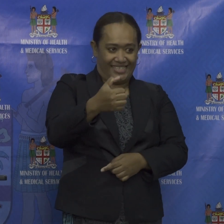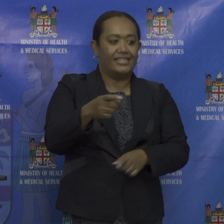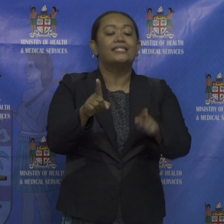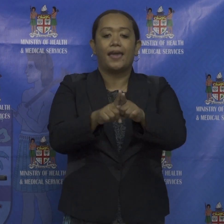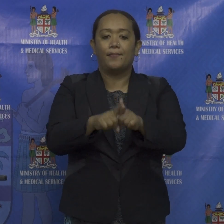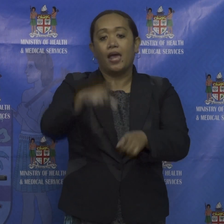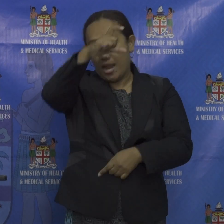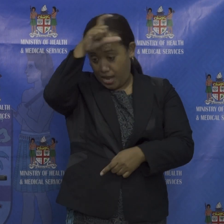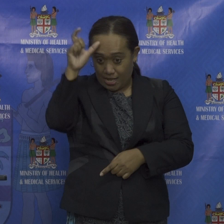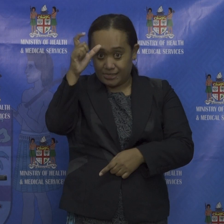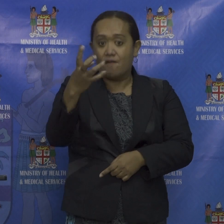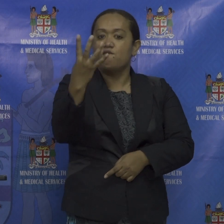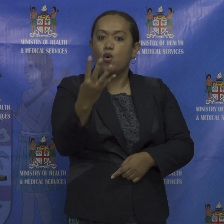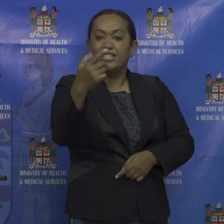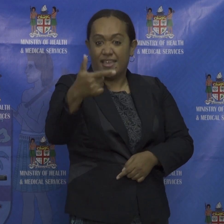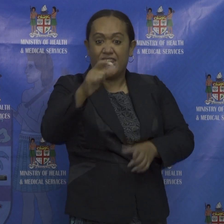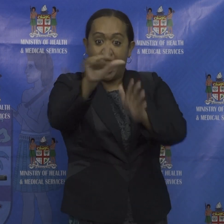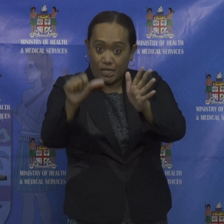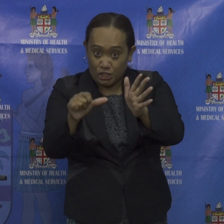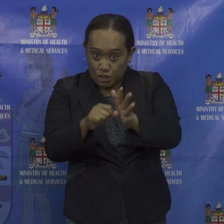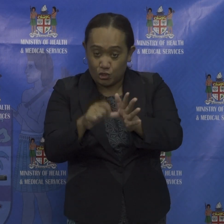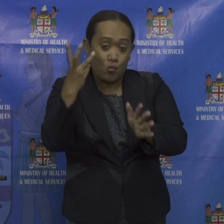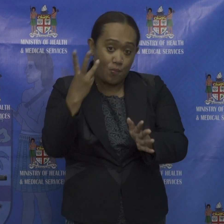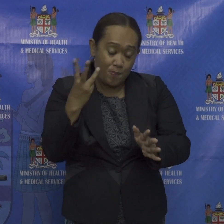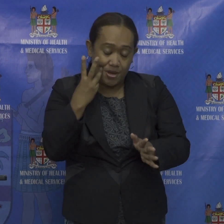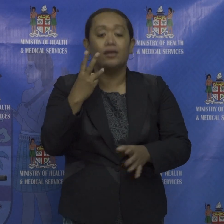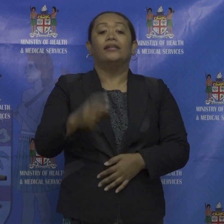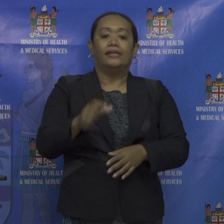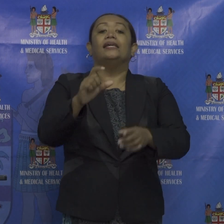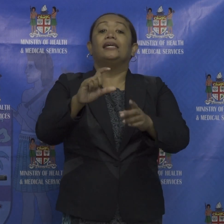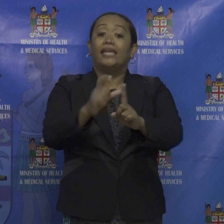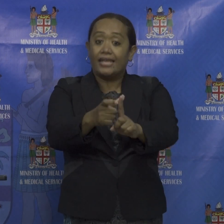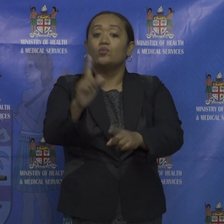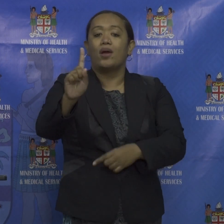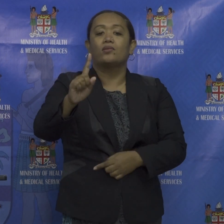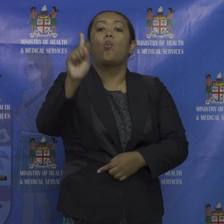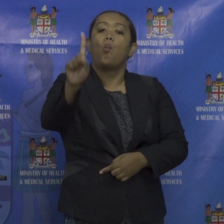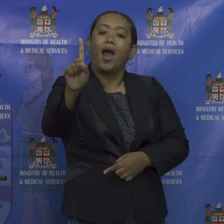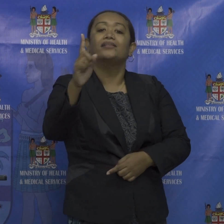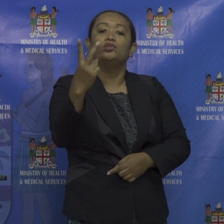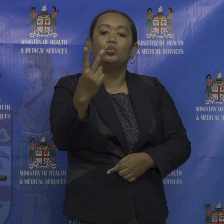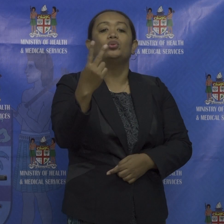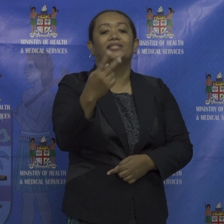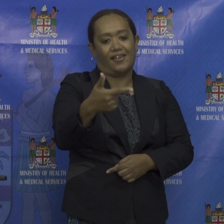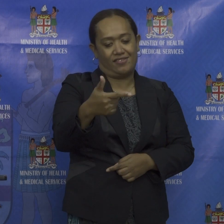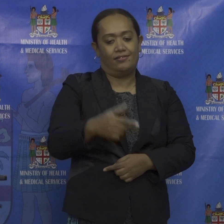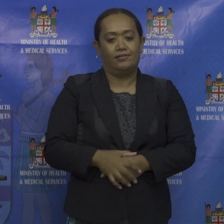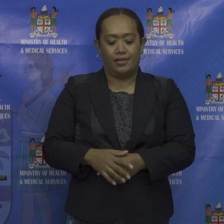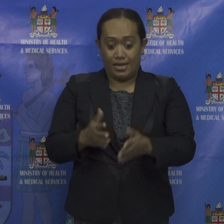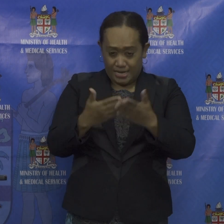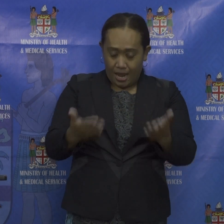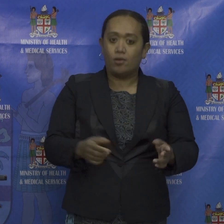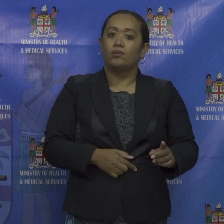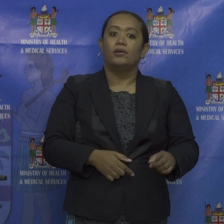47-year-old nurse from Rewanga Health Center, also announced today, case 127. The source of transmission for the recently deceased